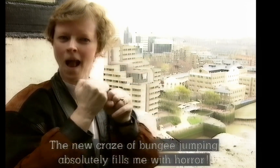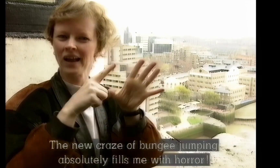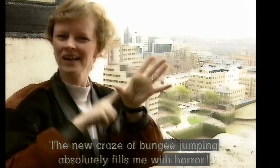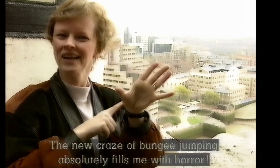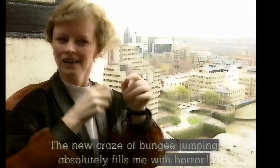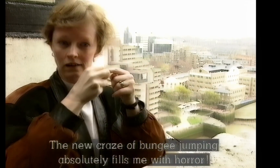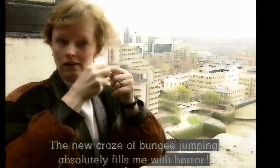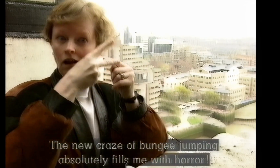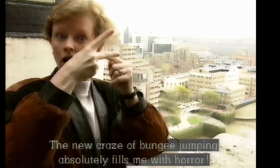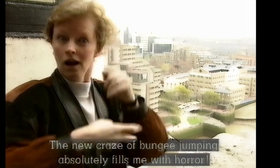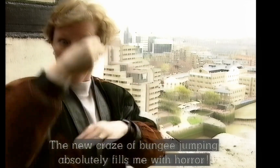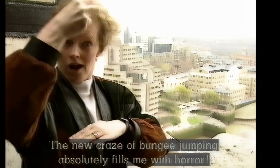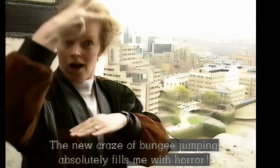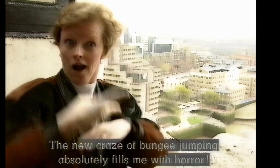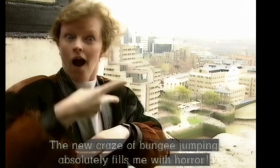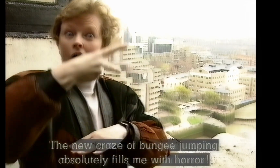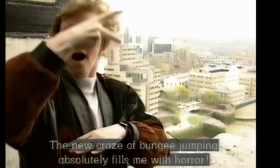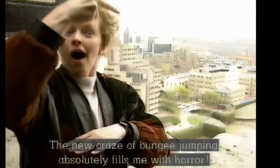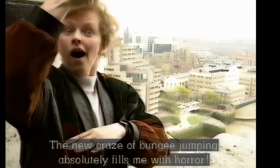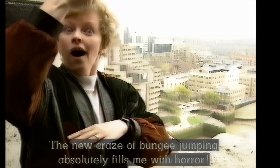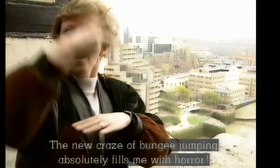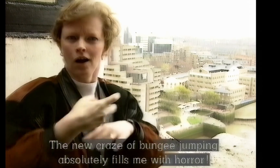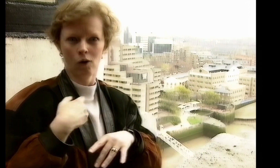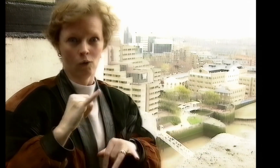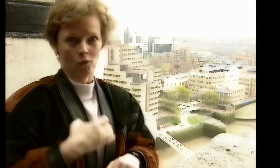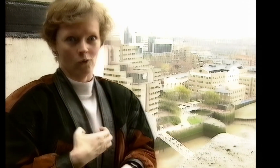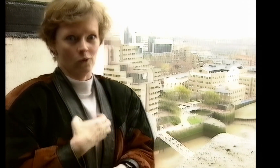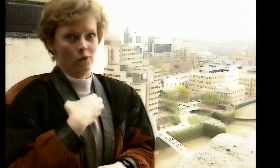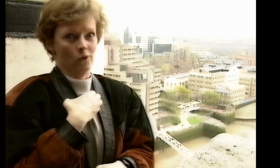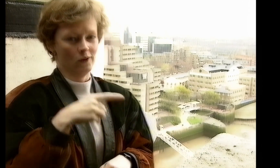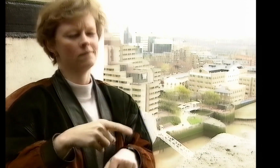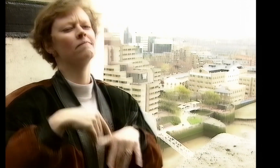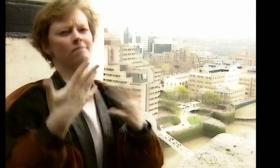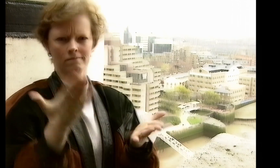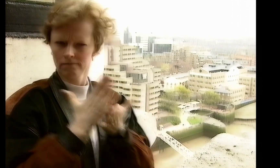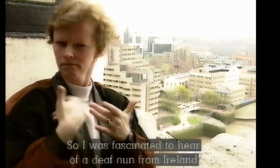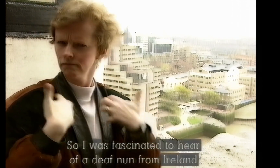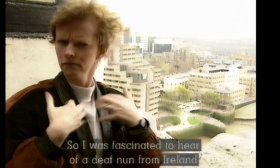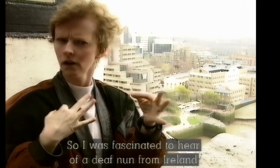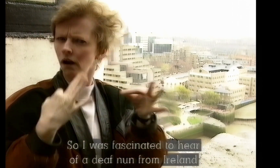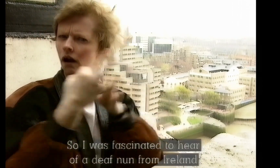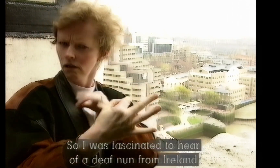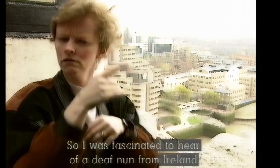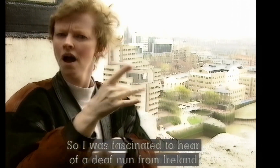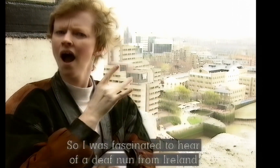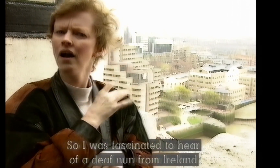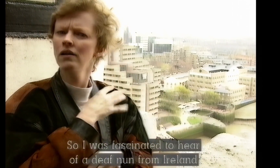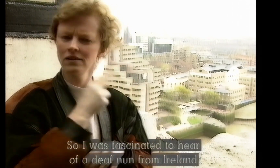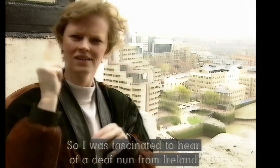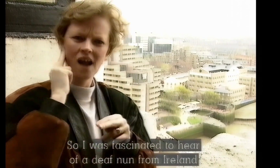The new craze of bungee jumping absolutely fills me with horror. So I was fascinated to hear of a deaf nun